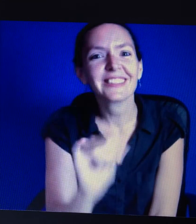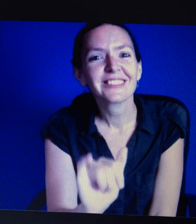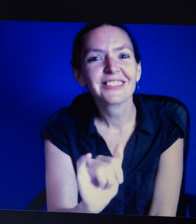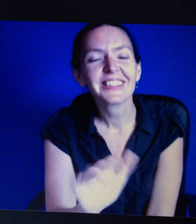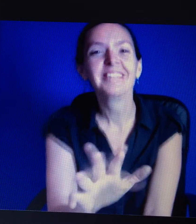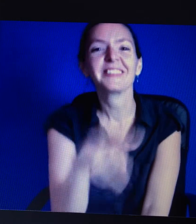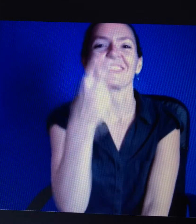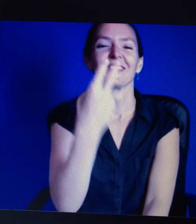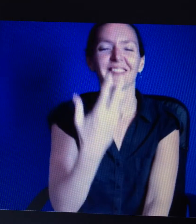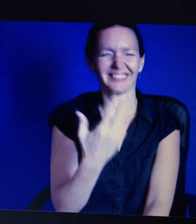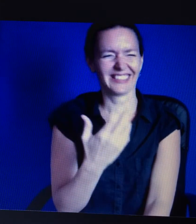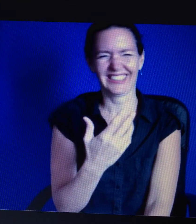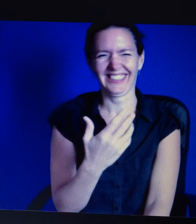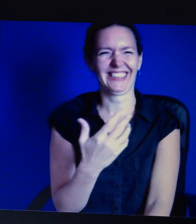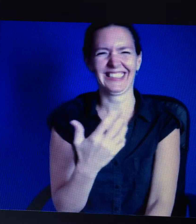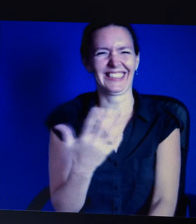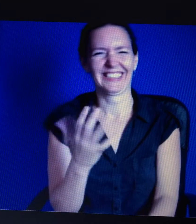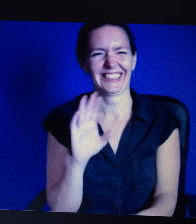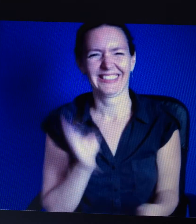Hey.